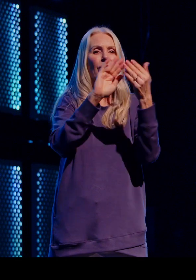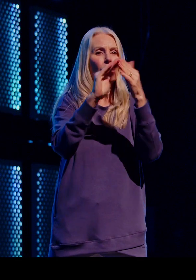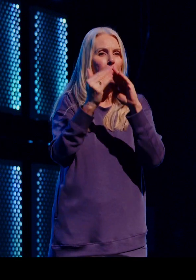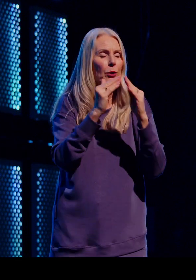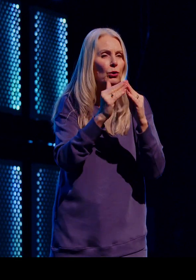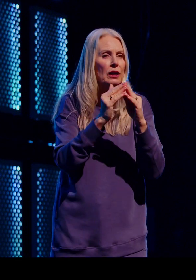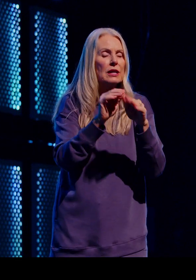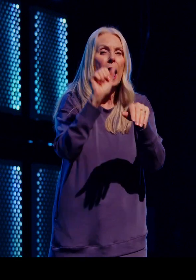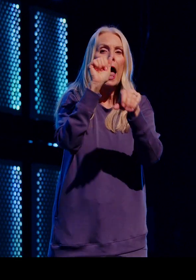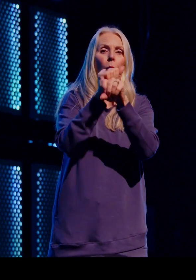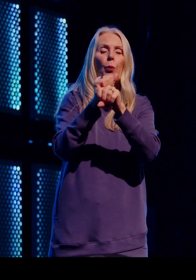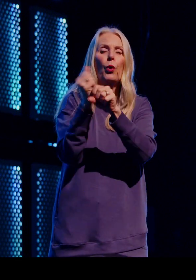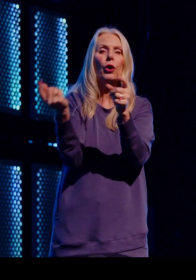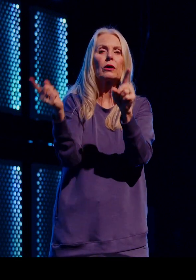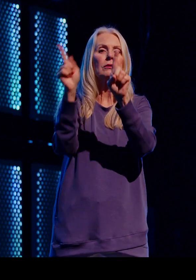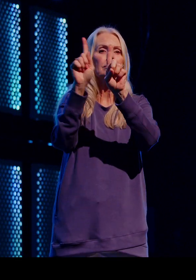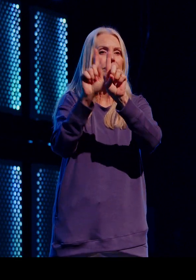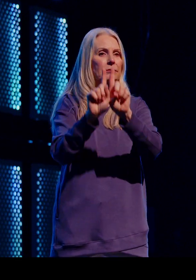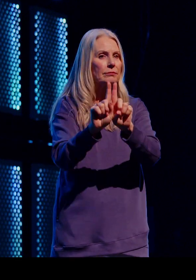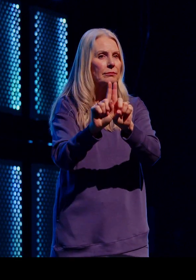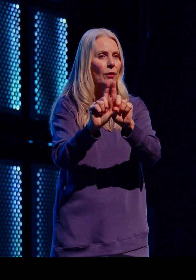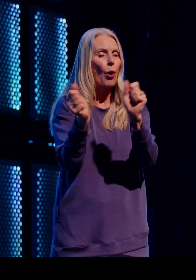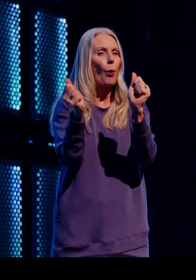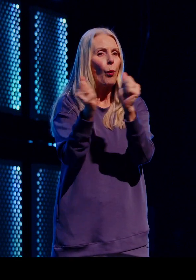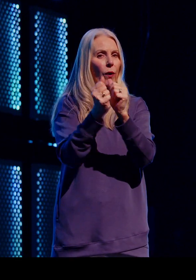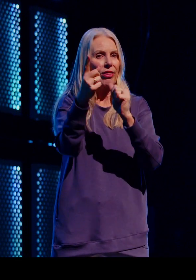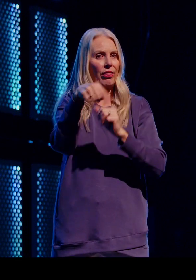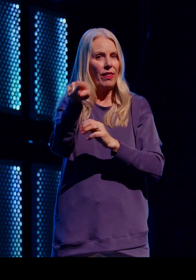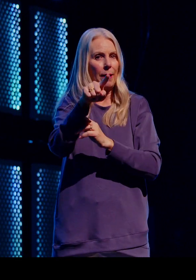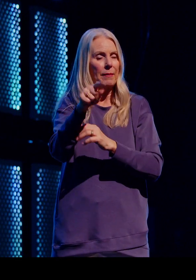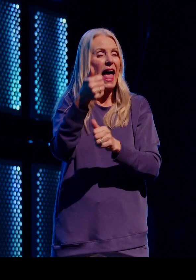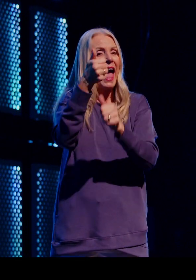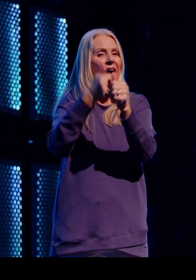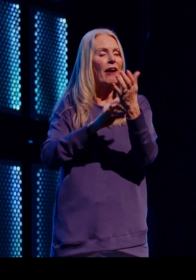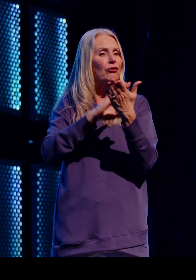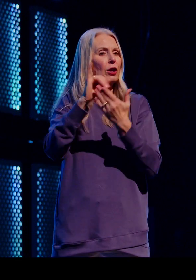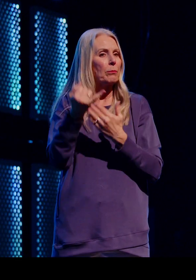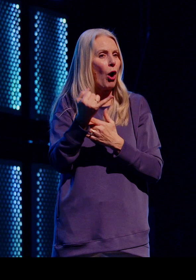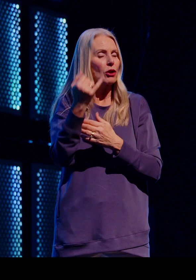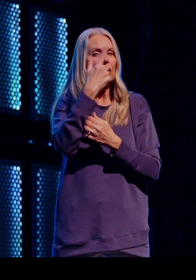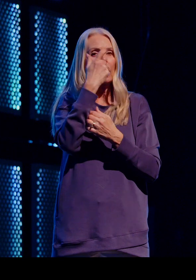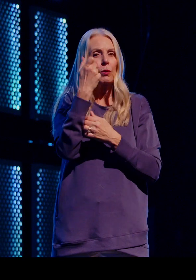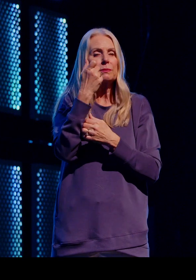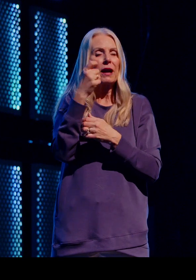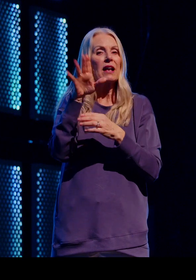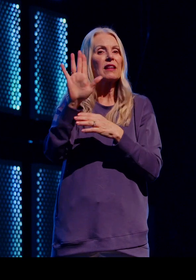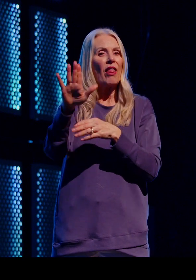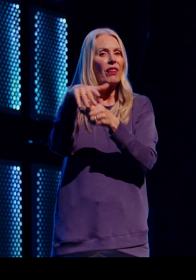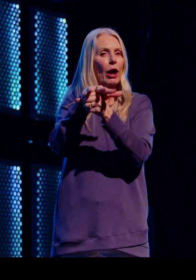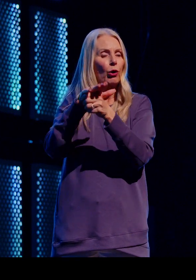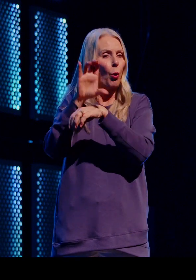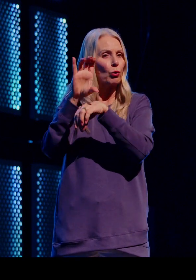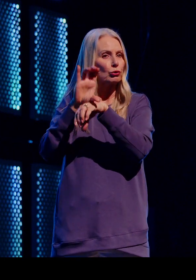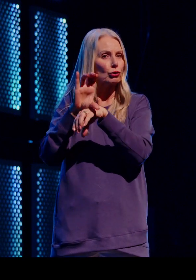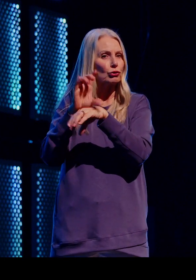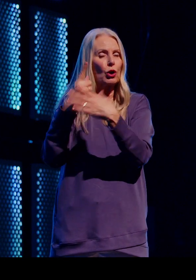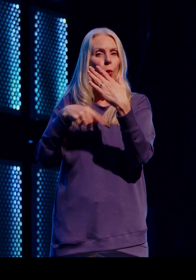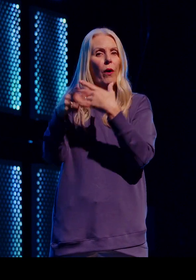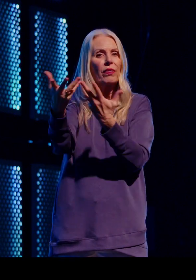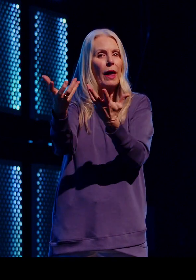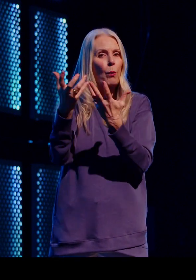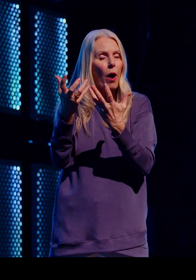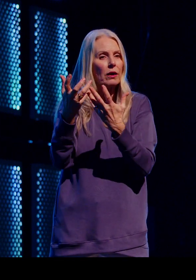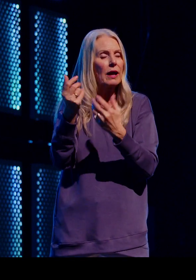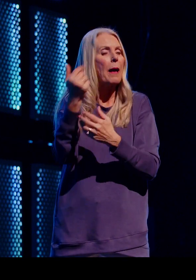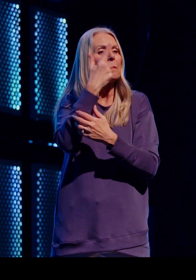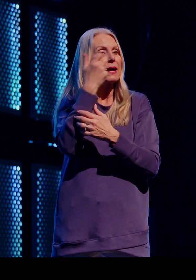alongside of them. And every project that we did was because of those local churches and what they wanted, because we